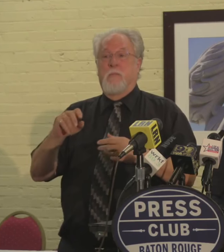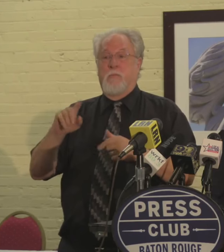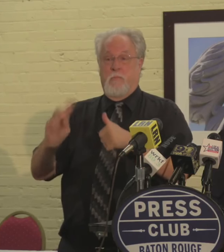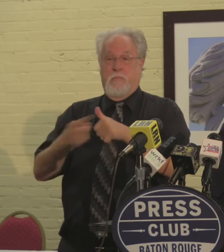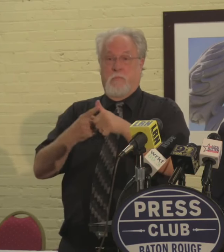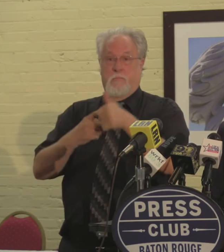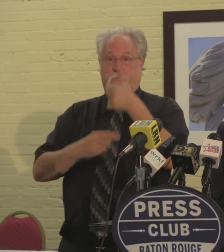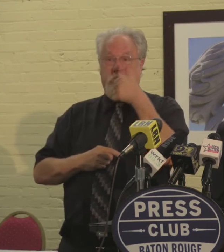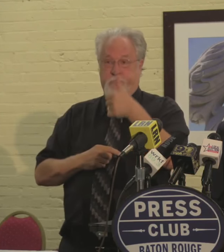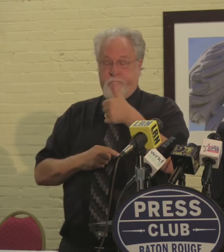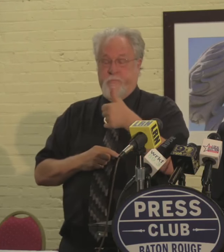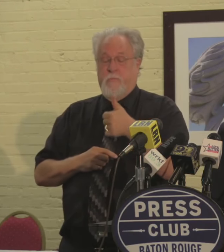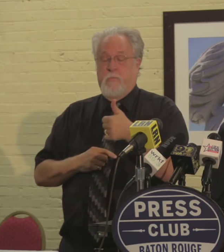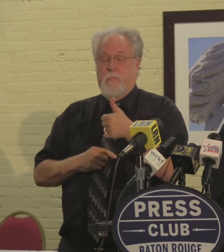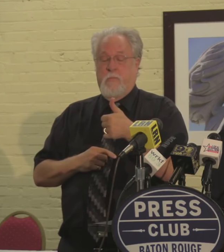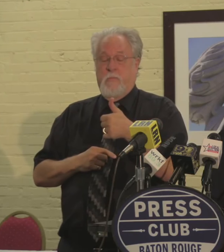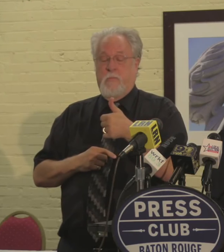one.